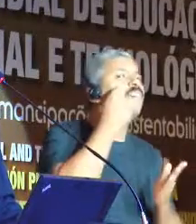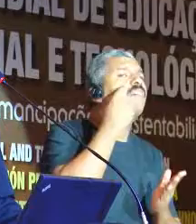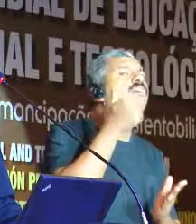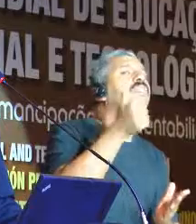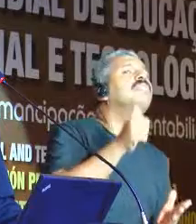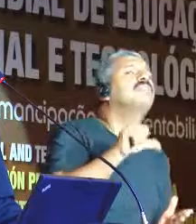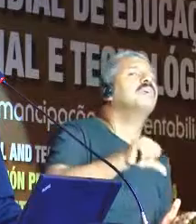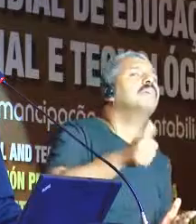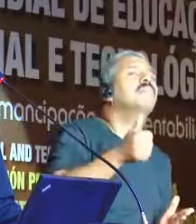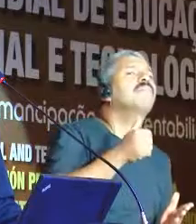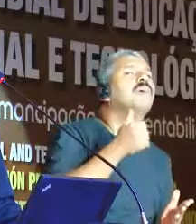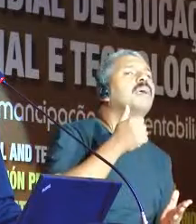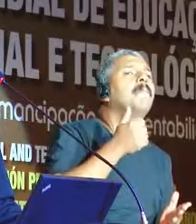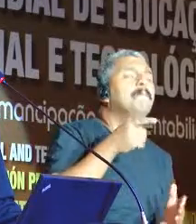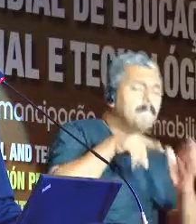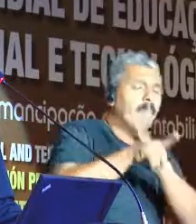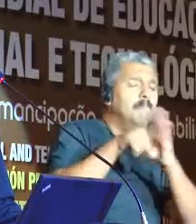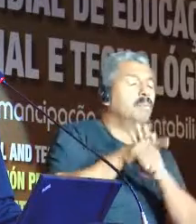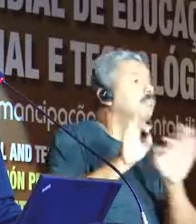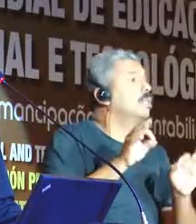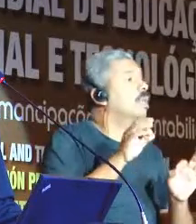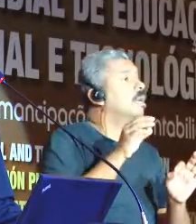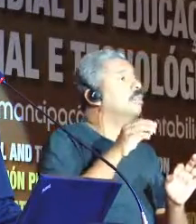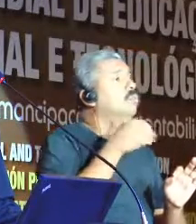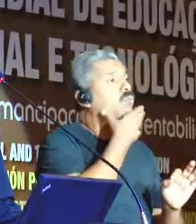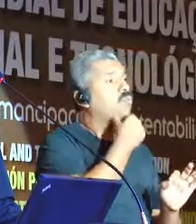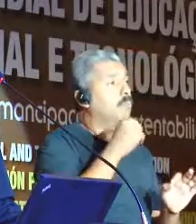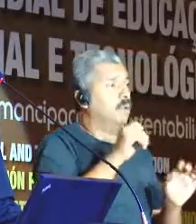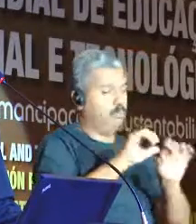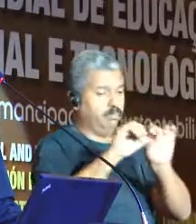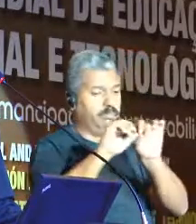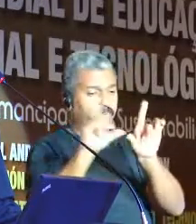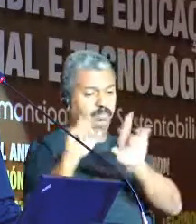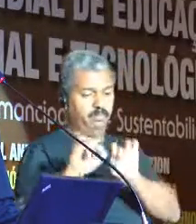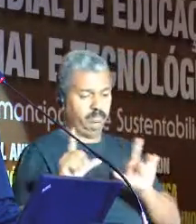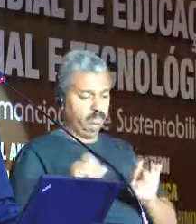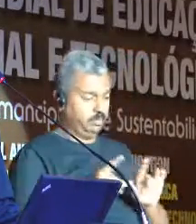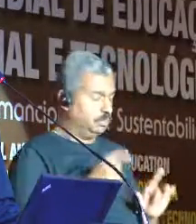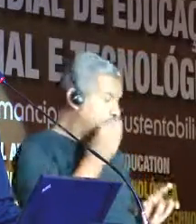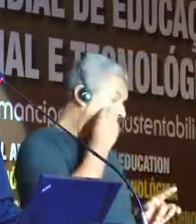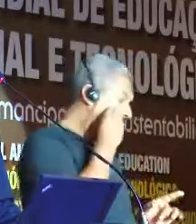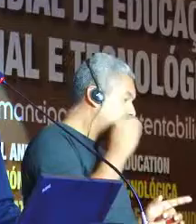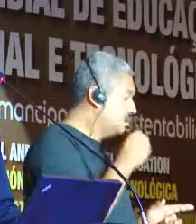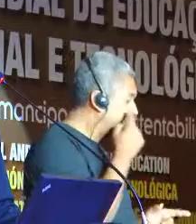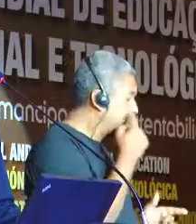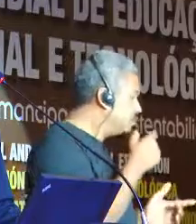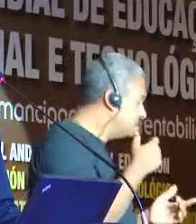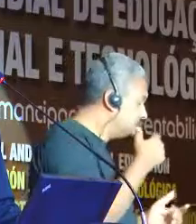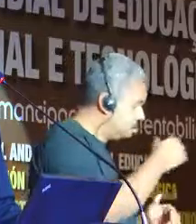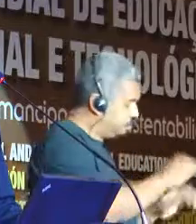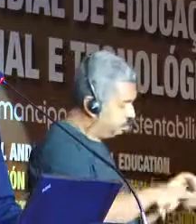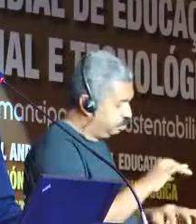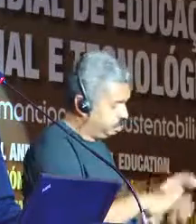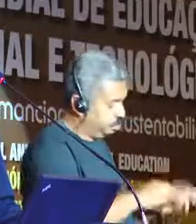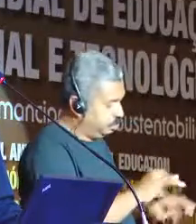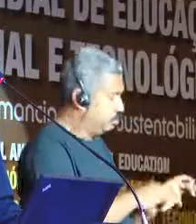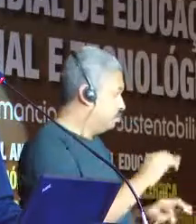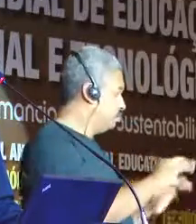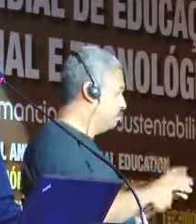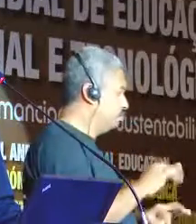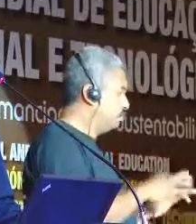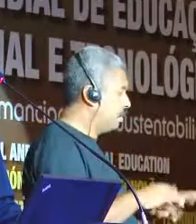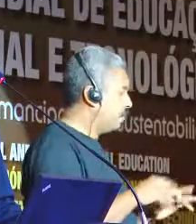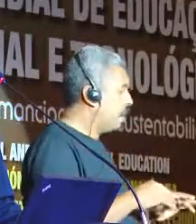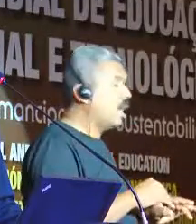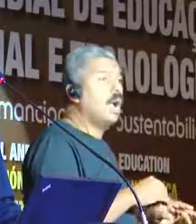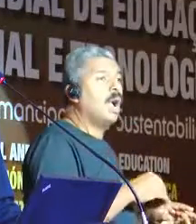Nobody asked them that. They just said, "Show me the code." And these people went